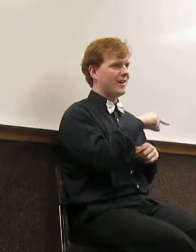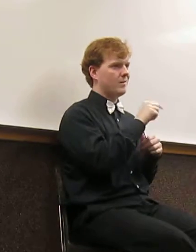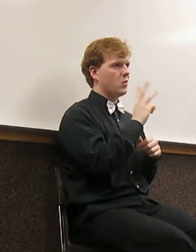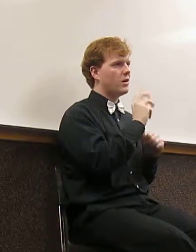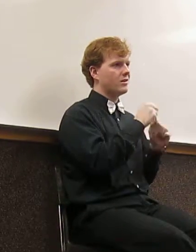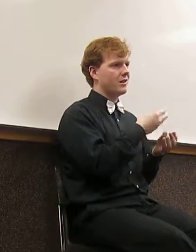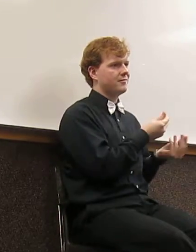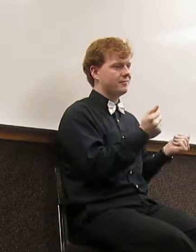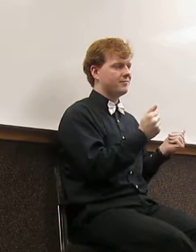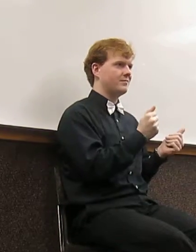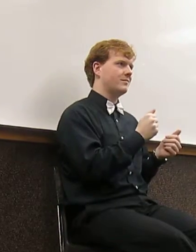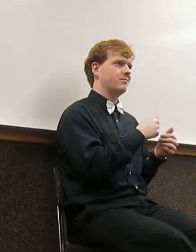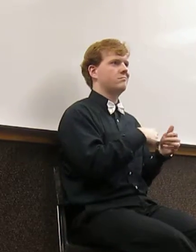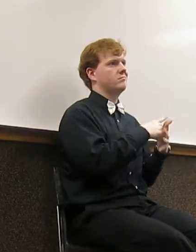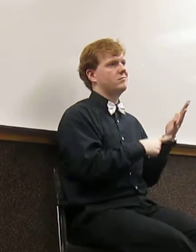B6, B12.